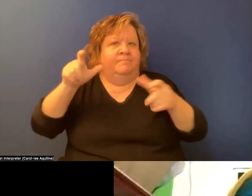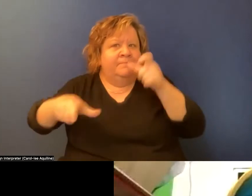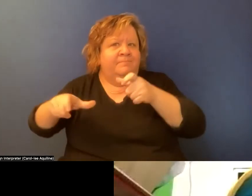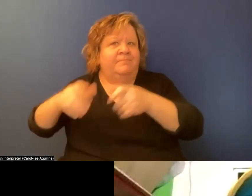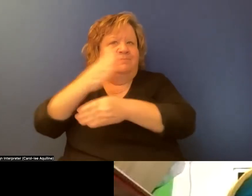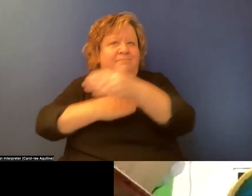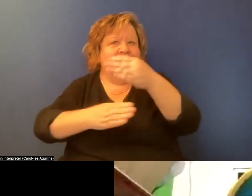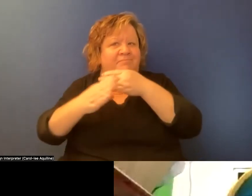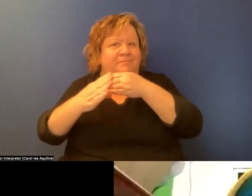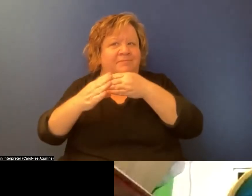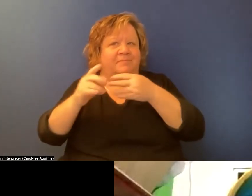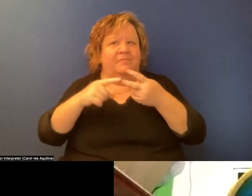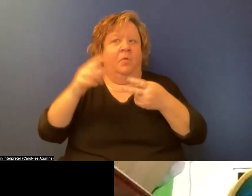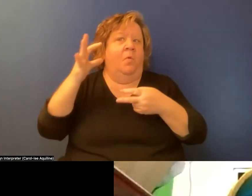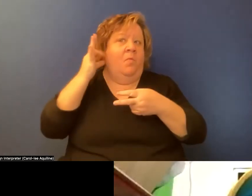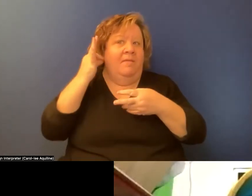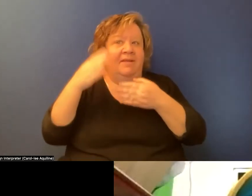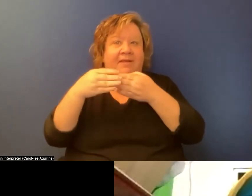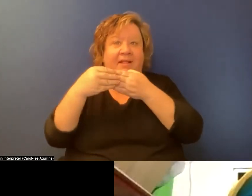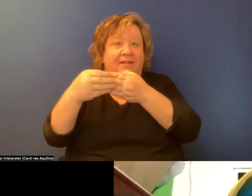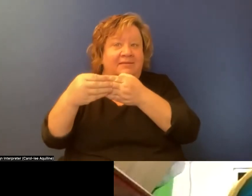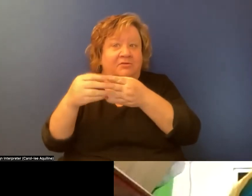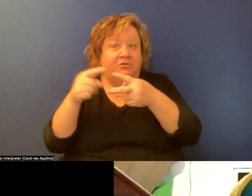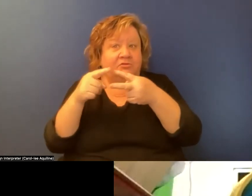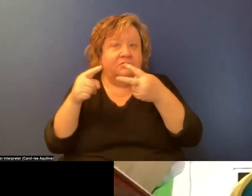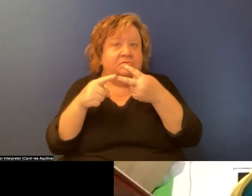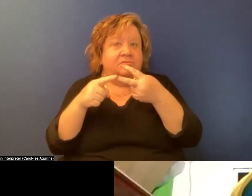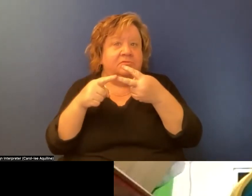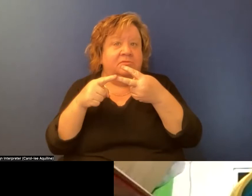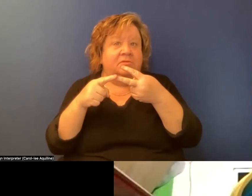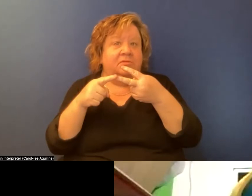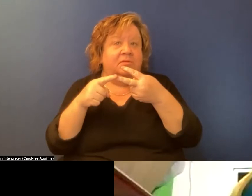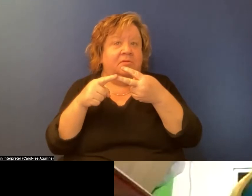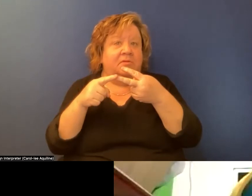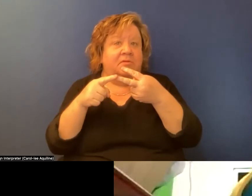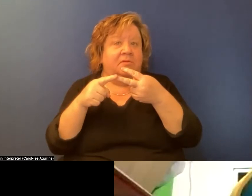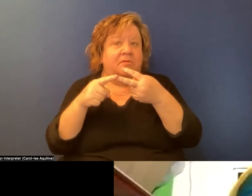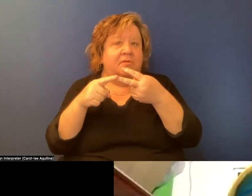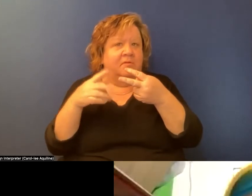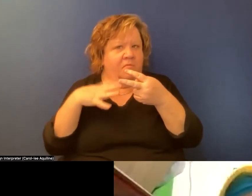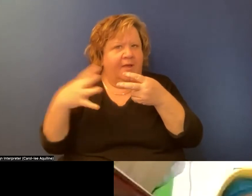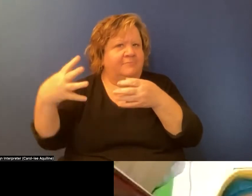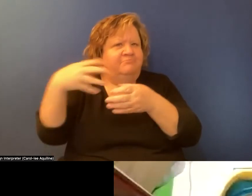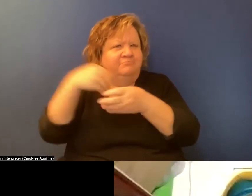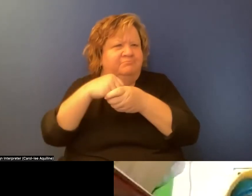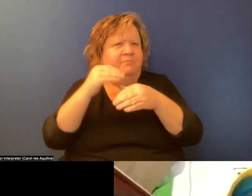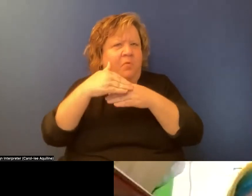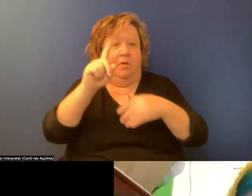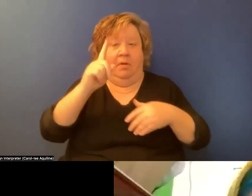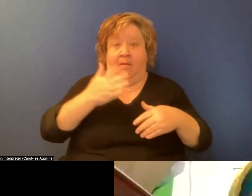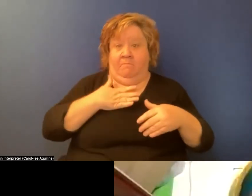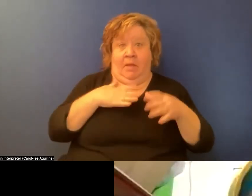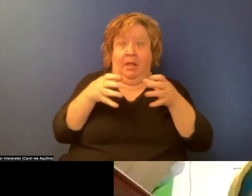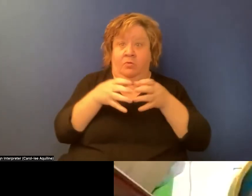than male panelists. And also in our group and delegations, women are quite actively participating. So